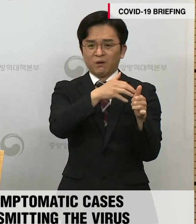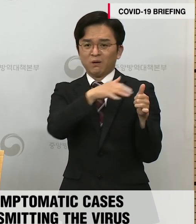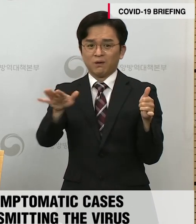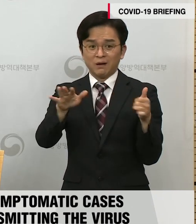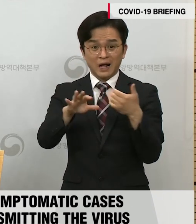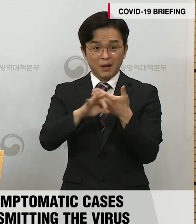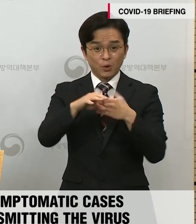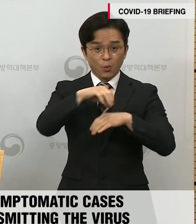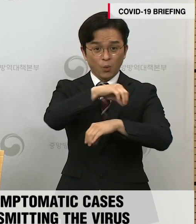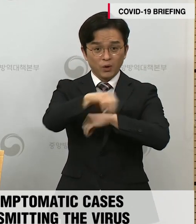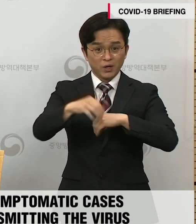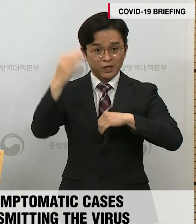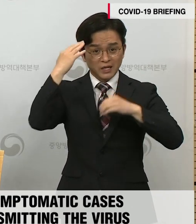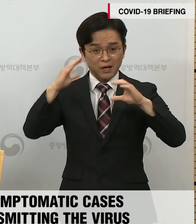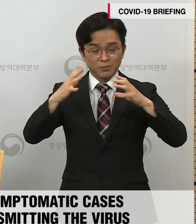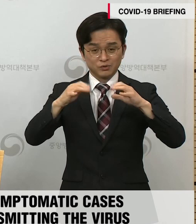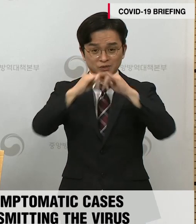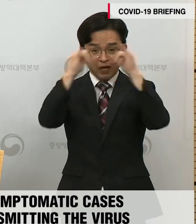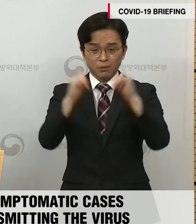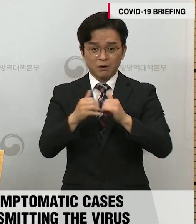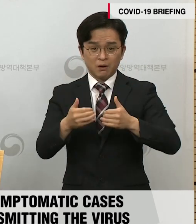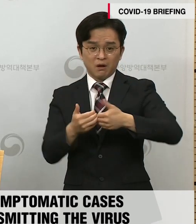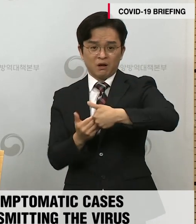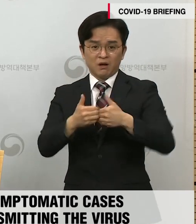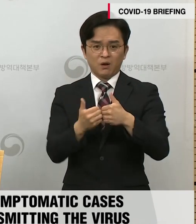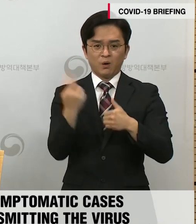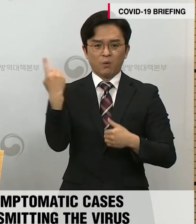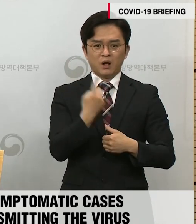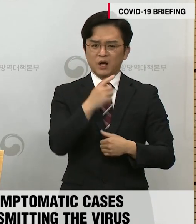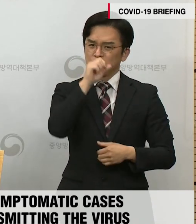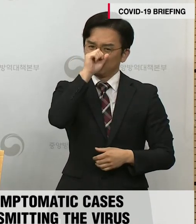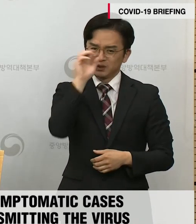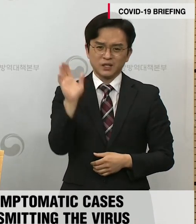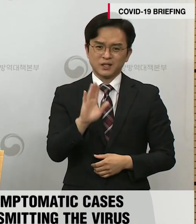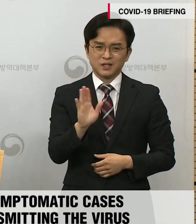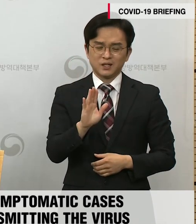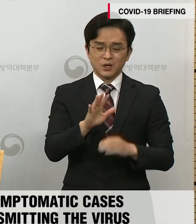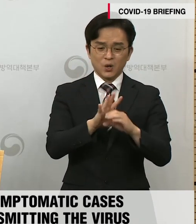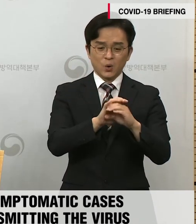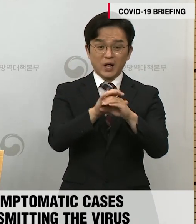quarantine measures. And we believe that our